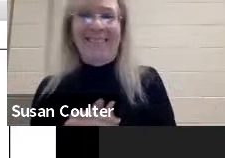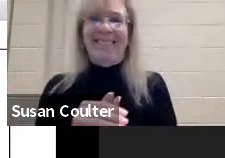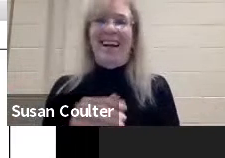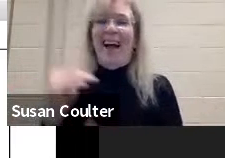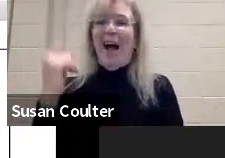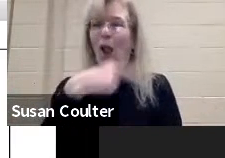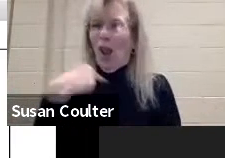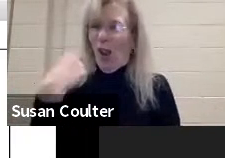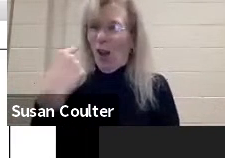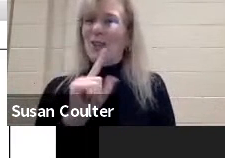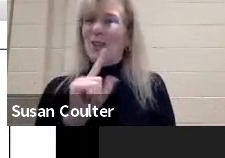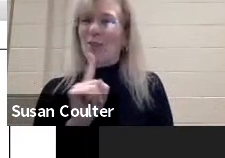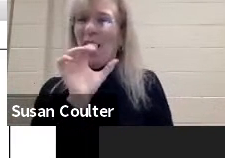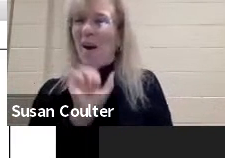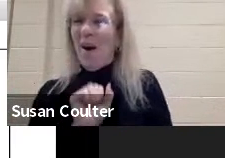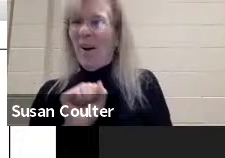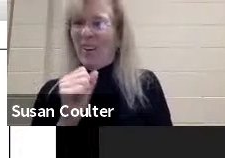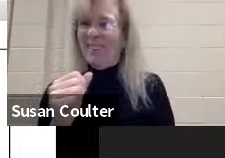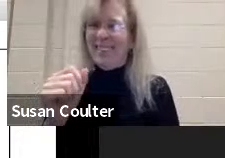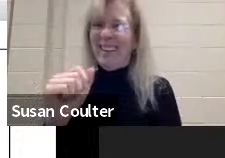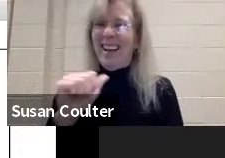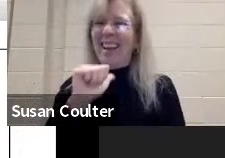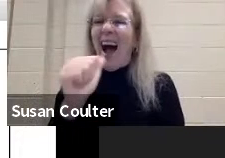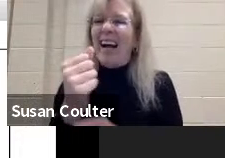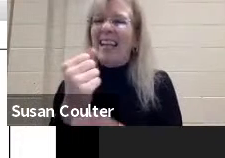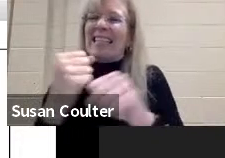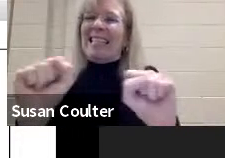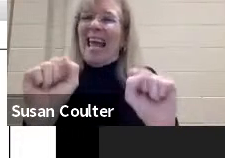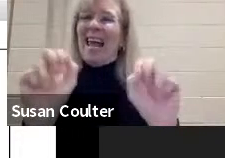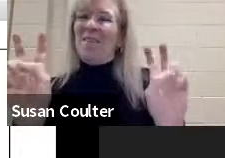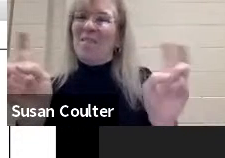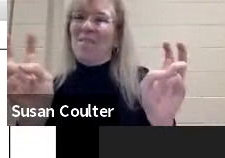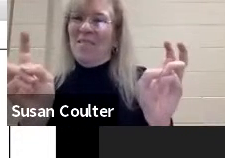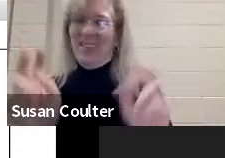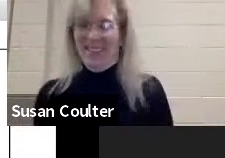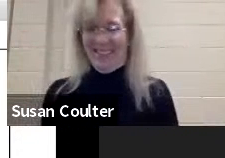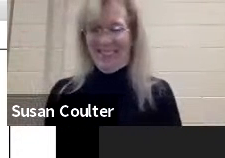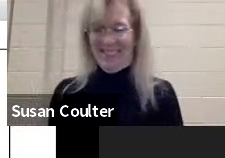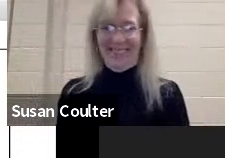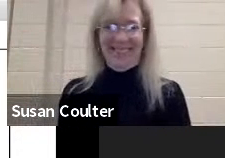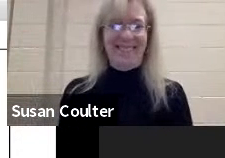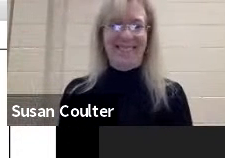thing. Logging right on, not safe.